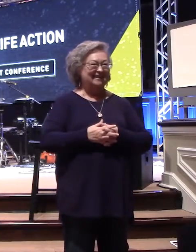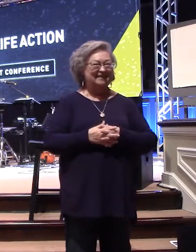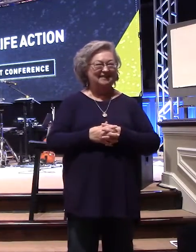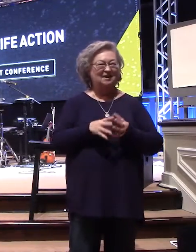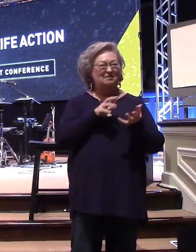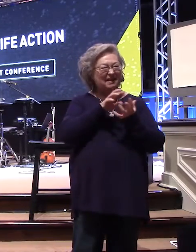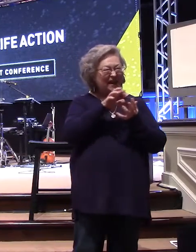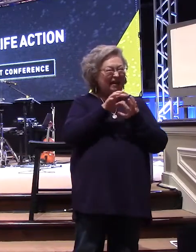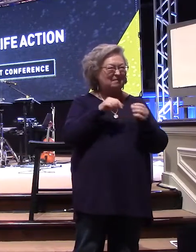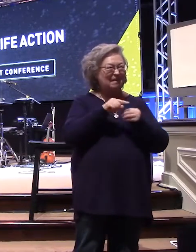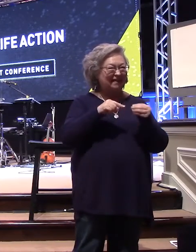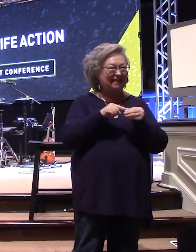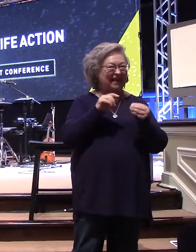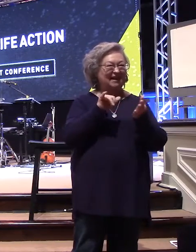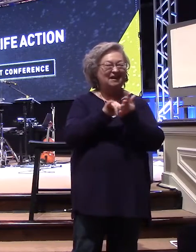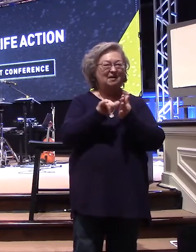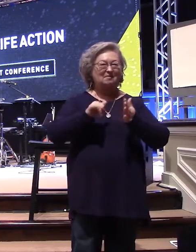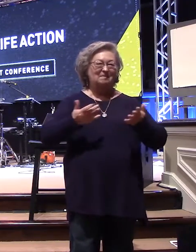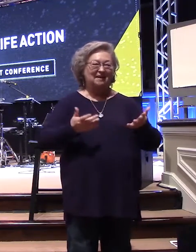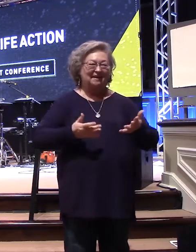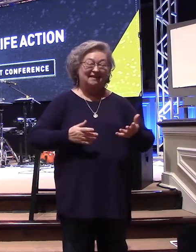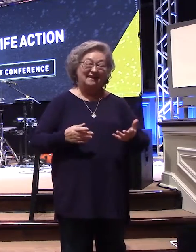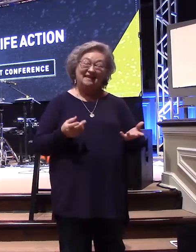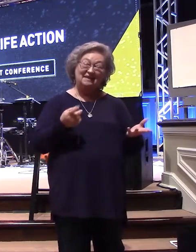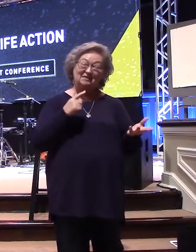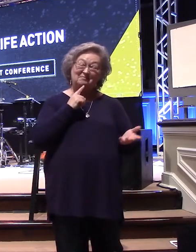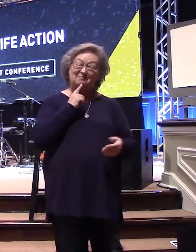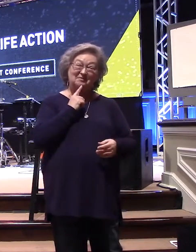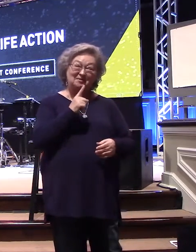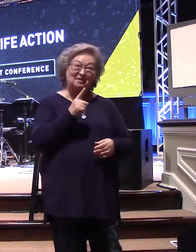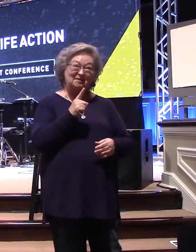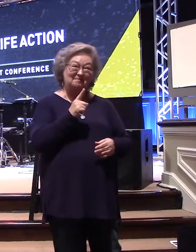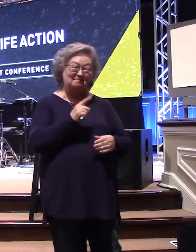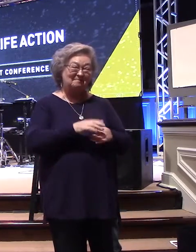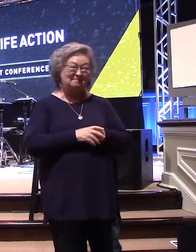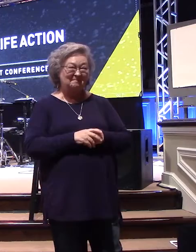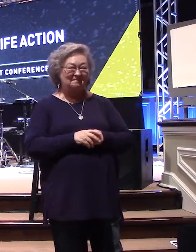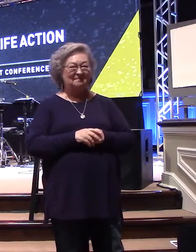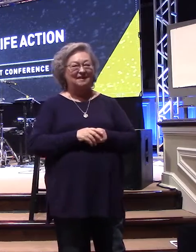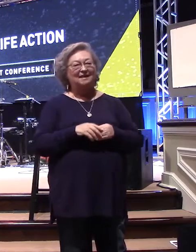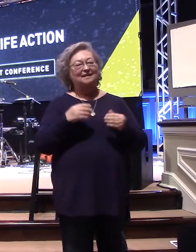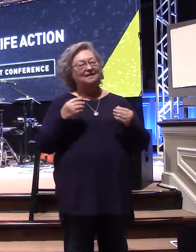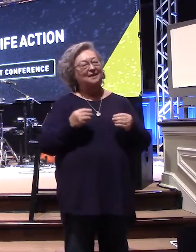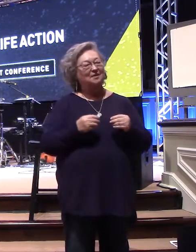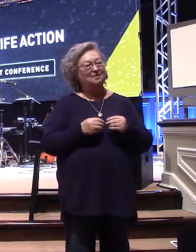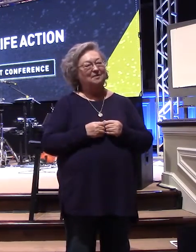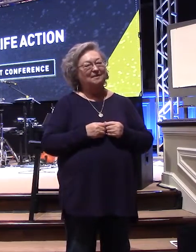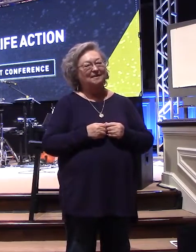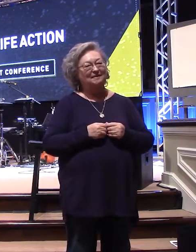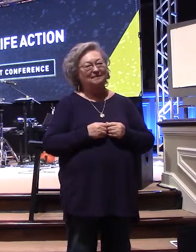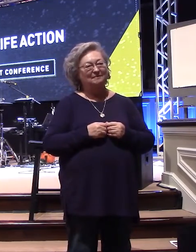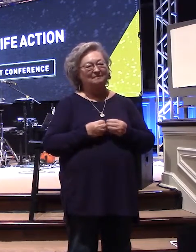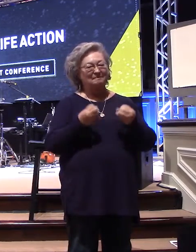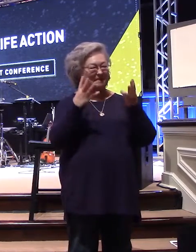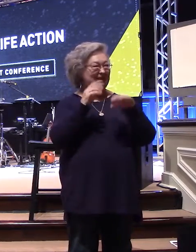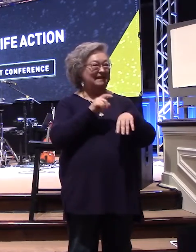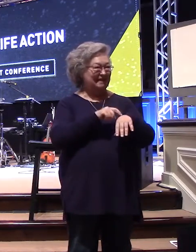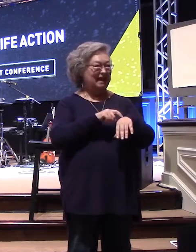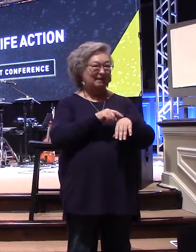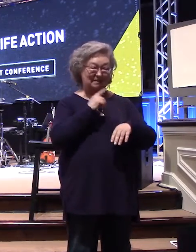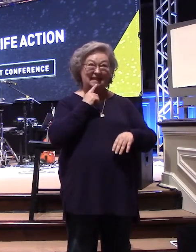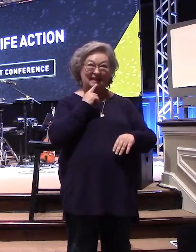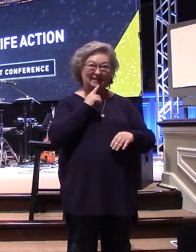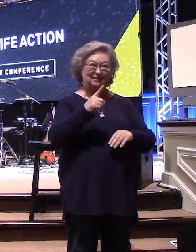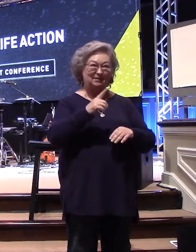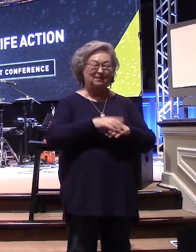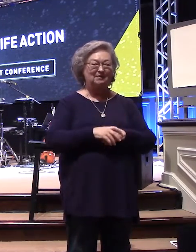So we laugh at that, but you know what? That's a reality. And so, more often than not. We're